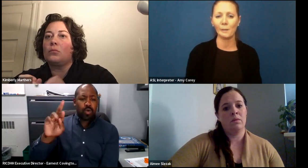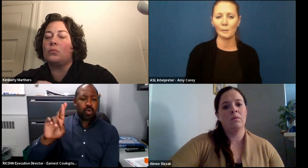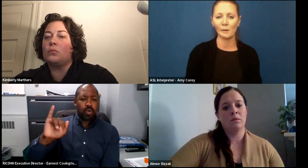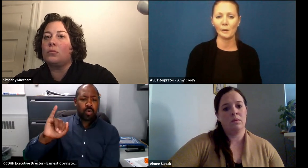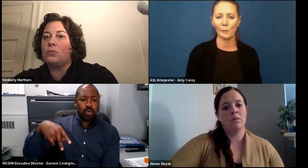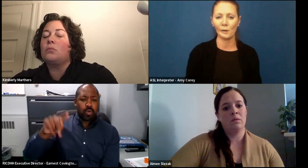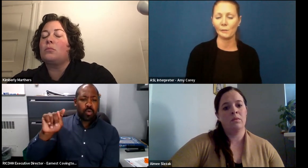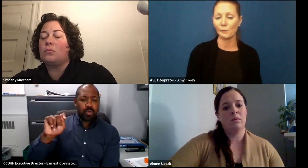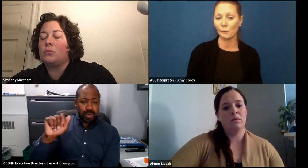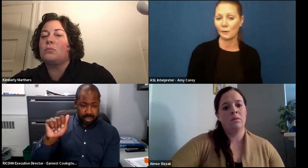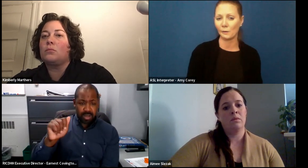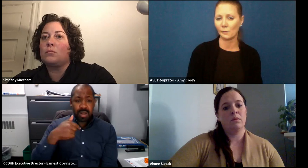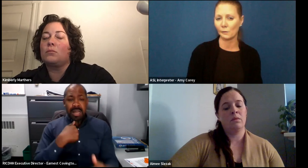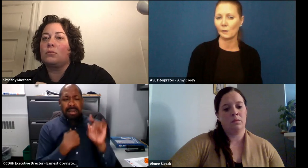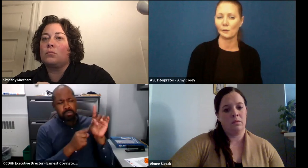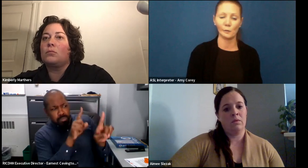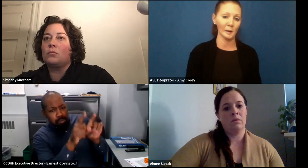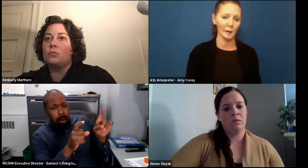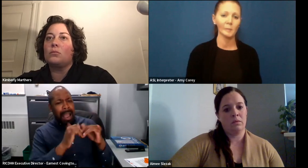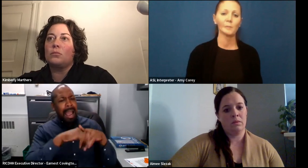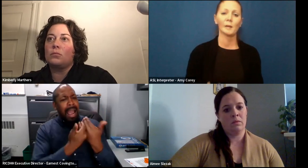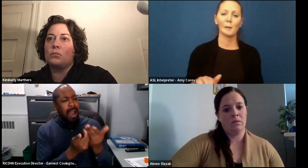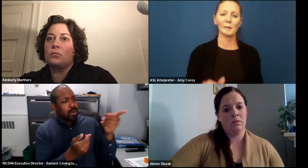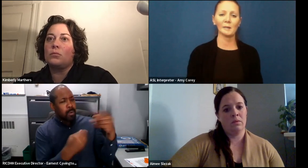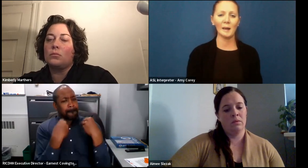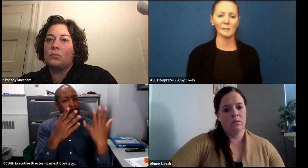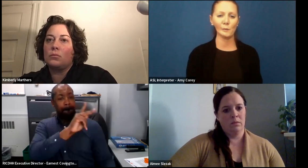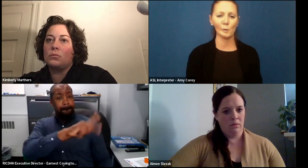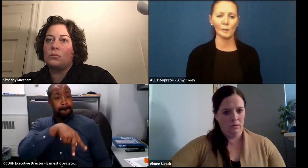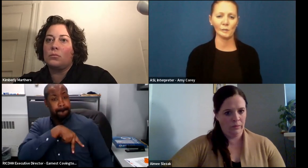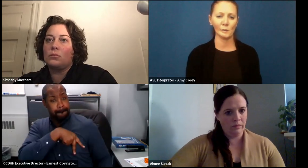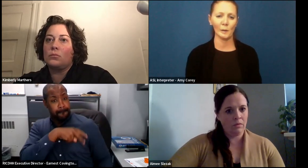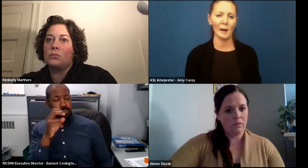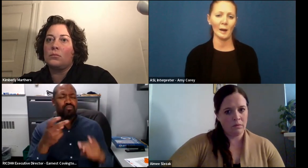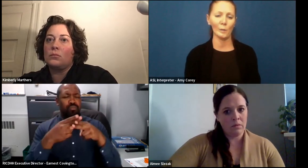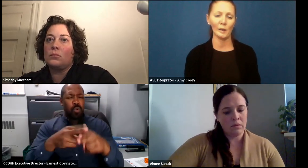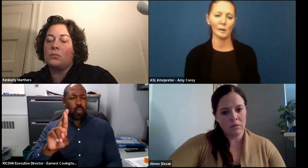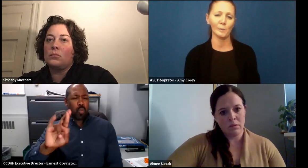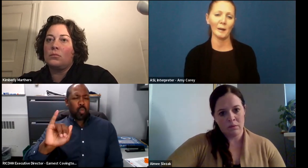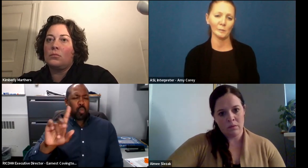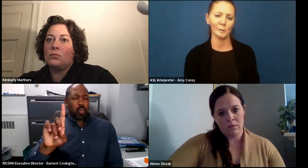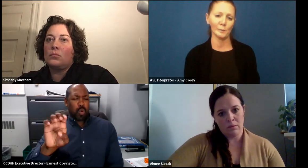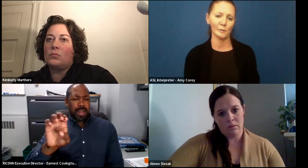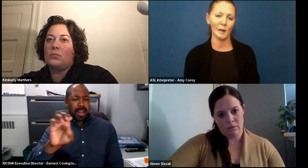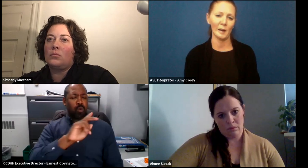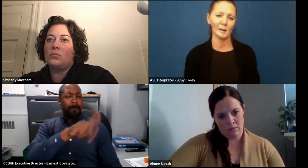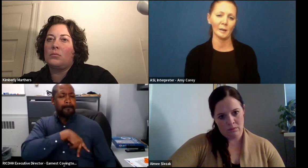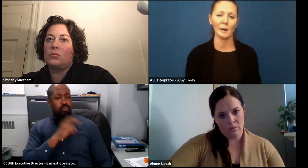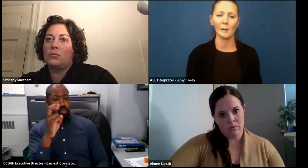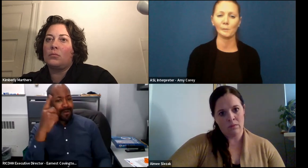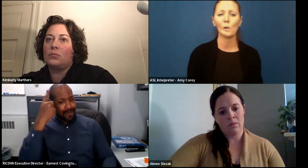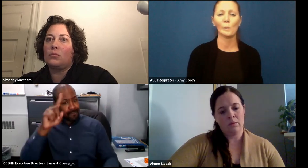Island Public Authority of TRIPTA. I did ask a few questions about how they could possibly